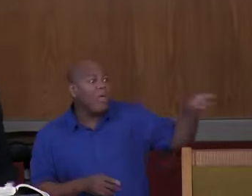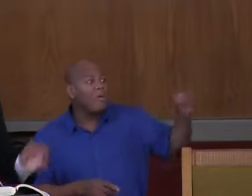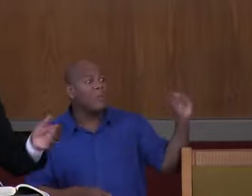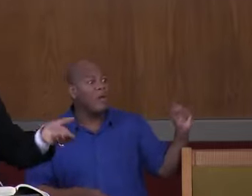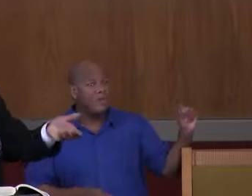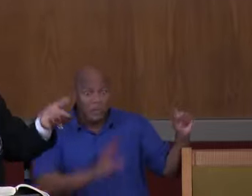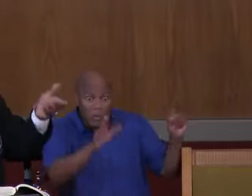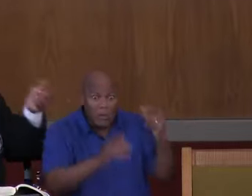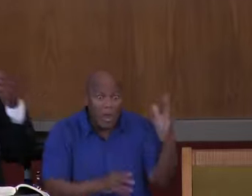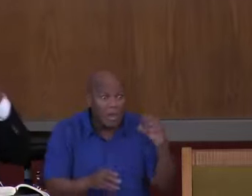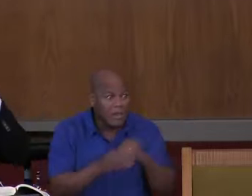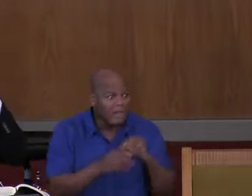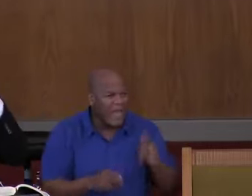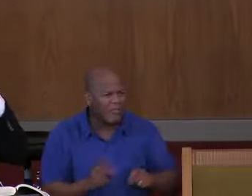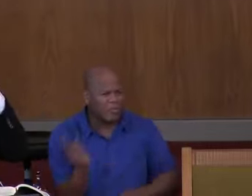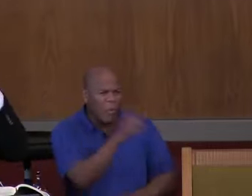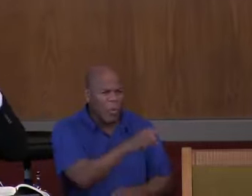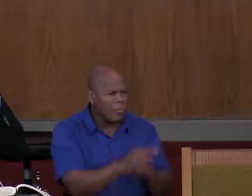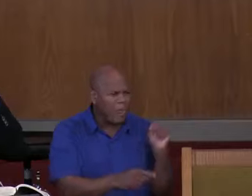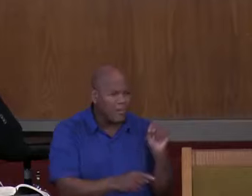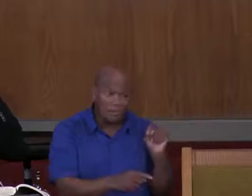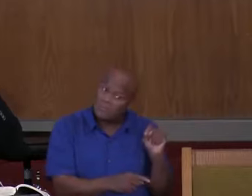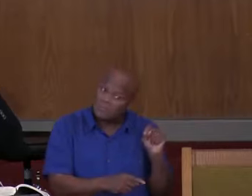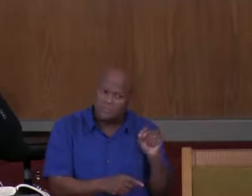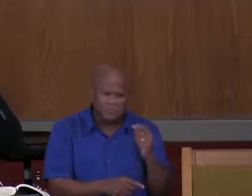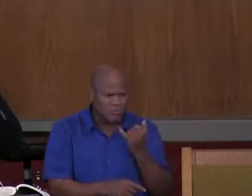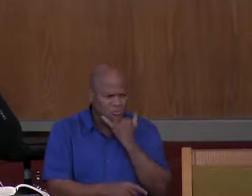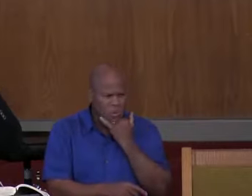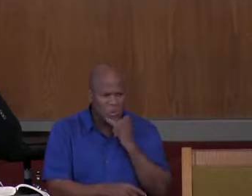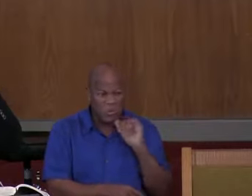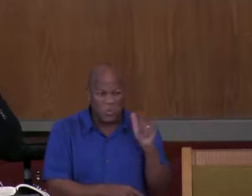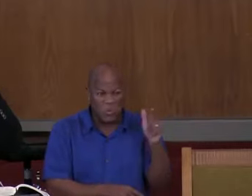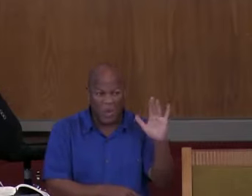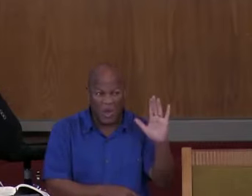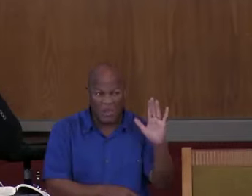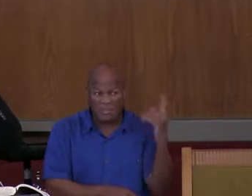If your God got to go to the bathroom, something wrong with your God.